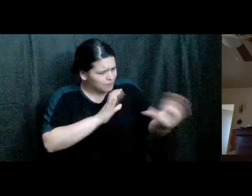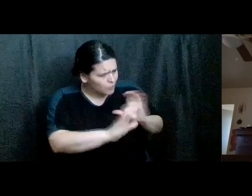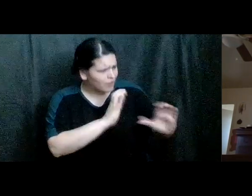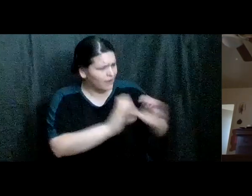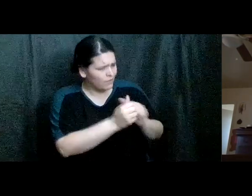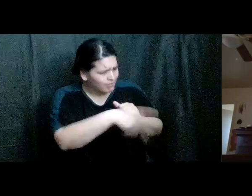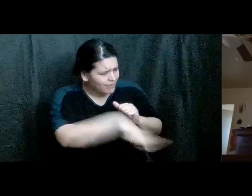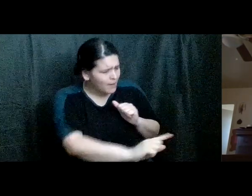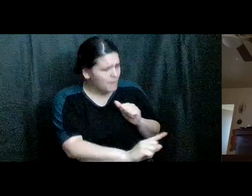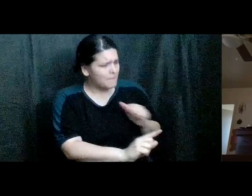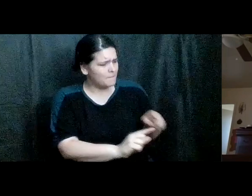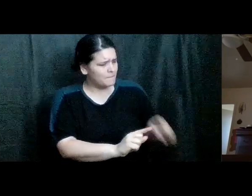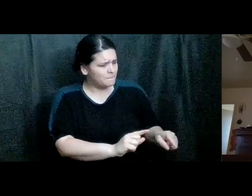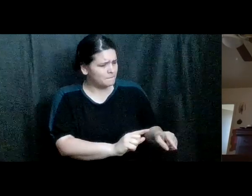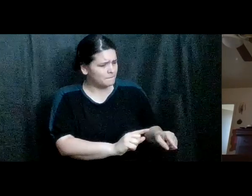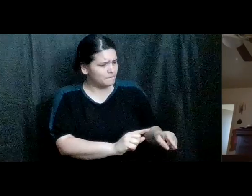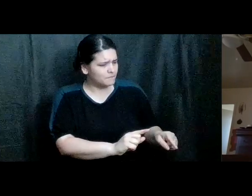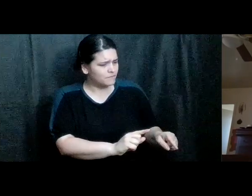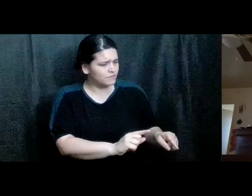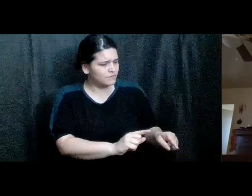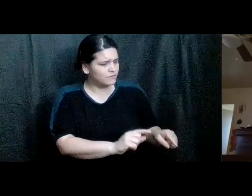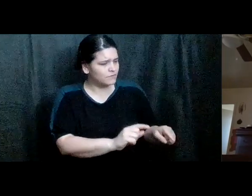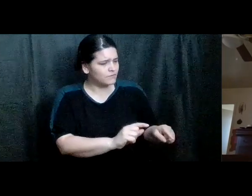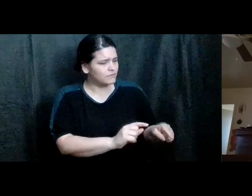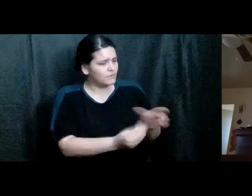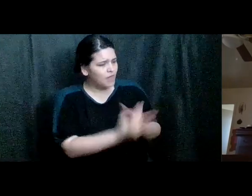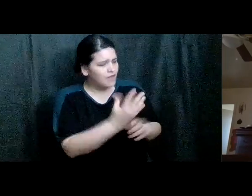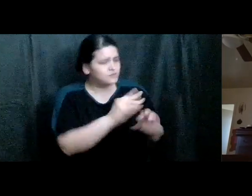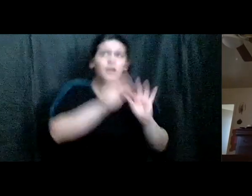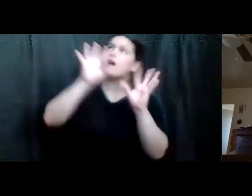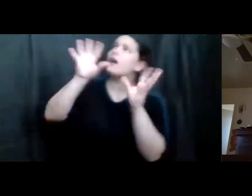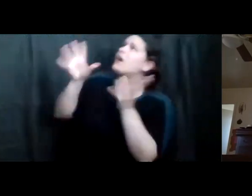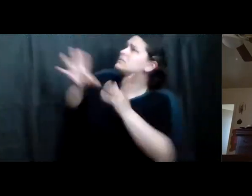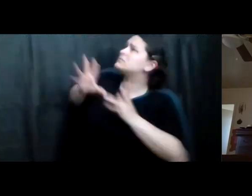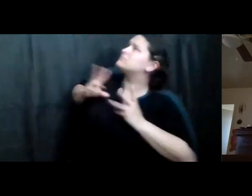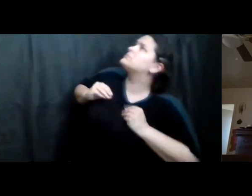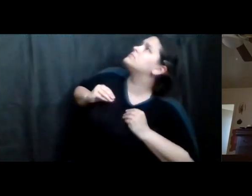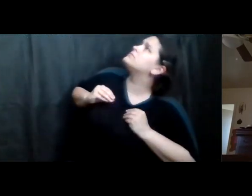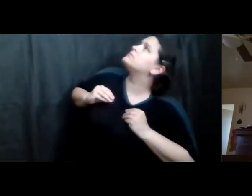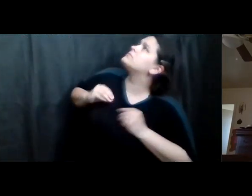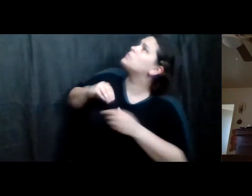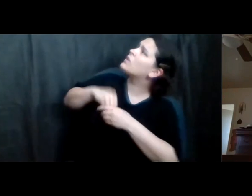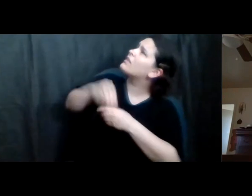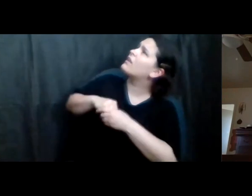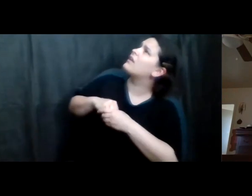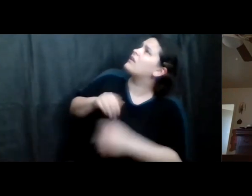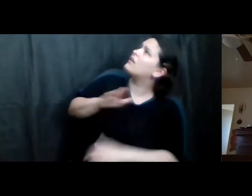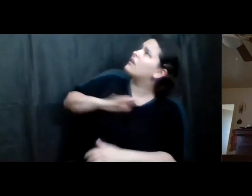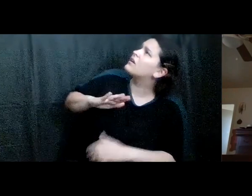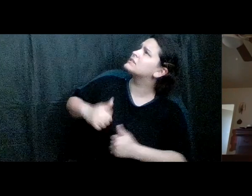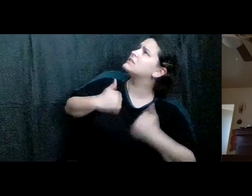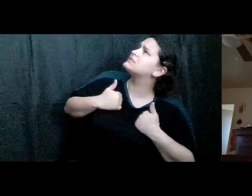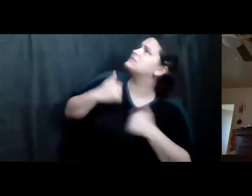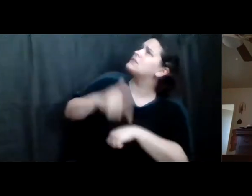through openings in circular cells. Within the holiness of those confines, they exist in this time and space.